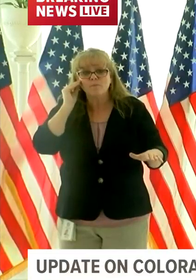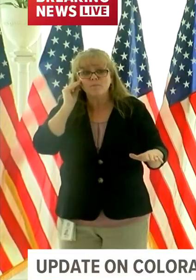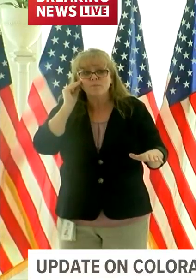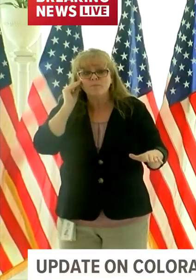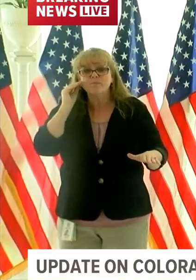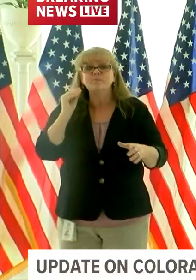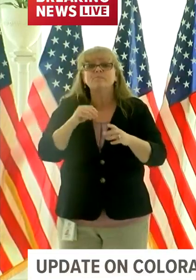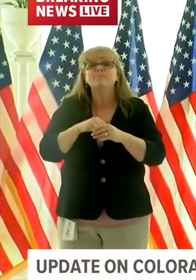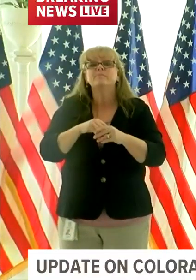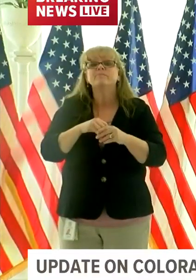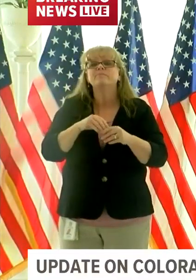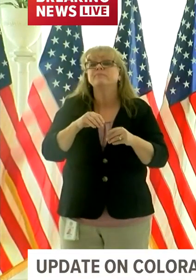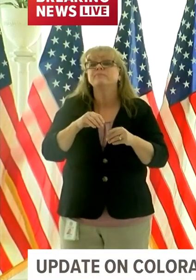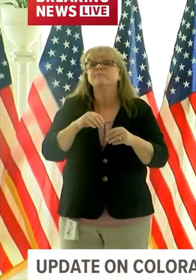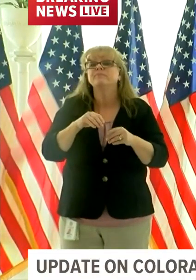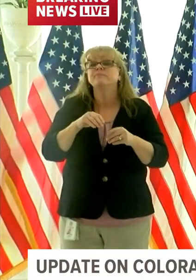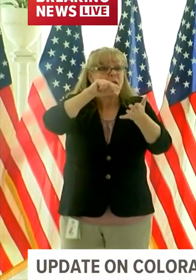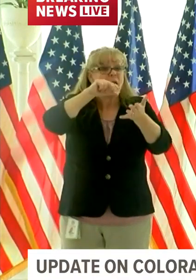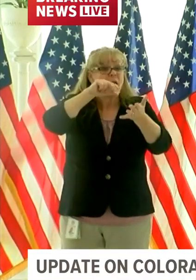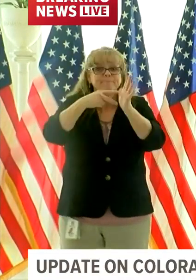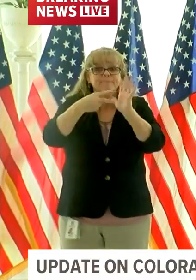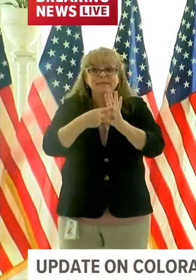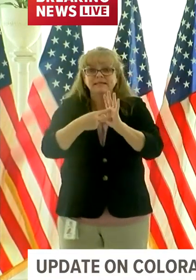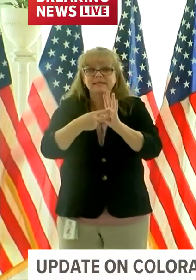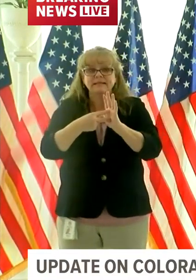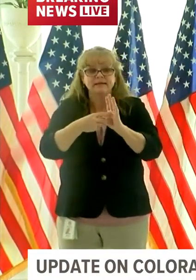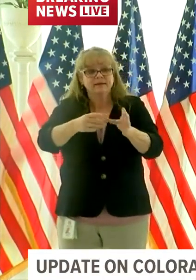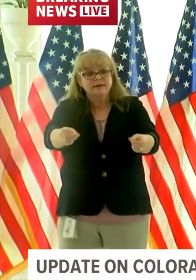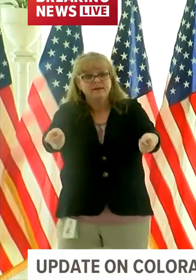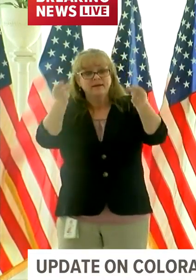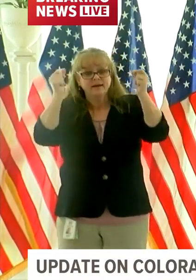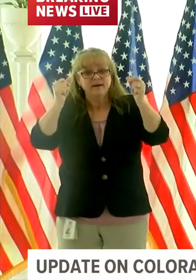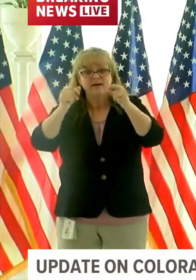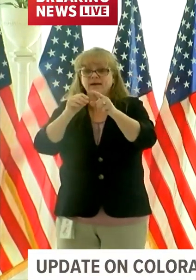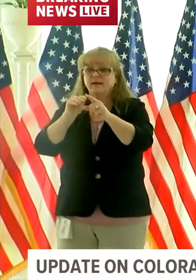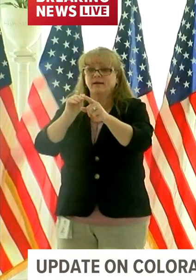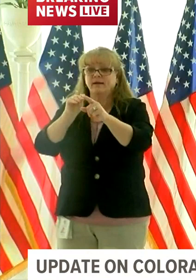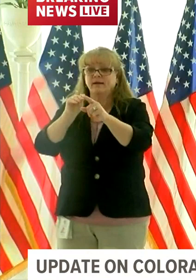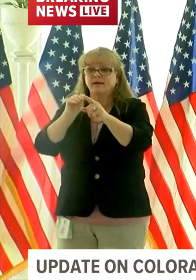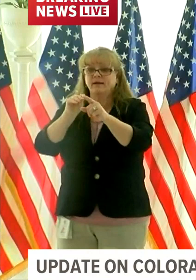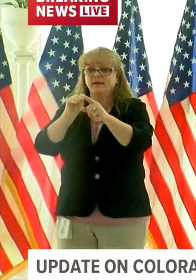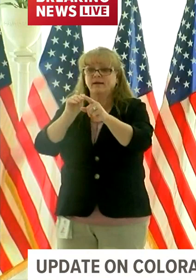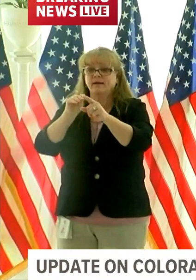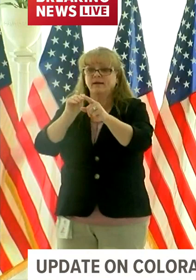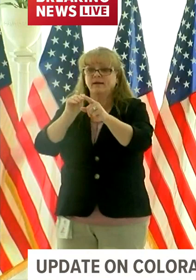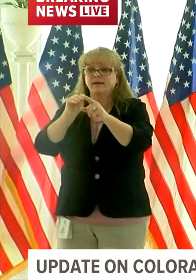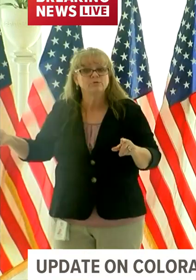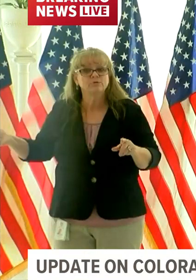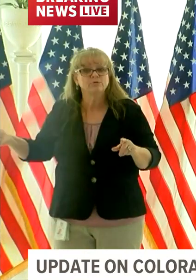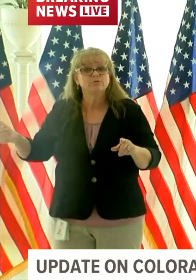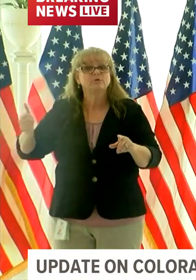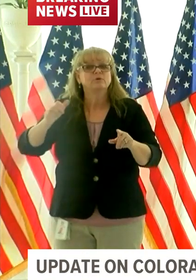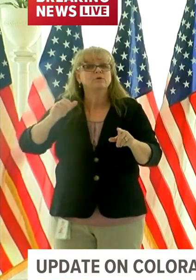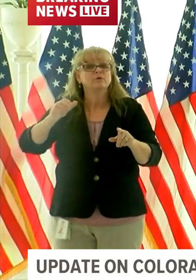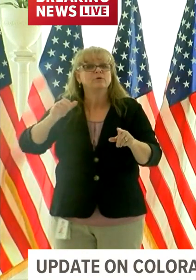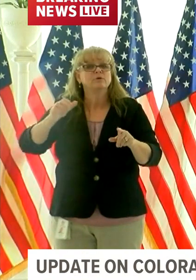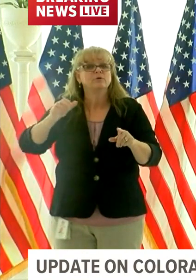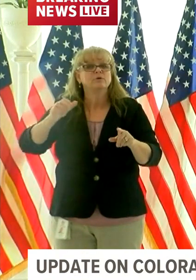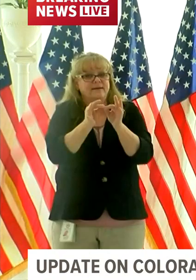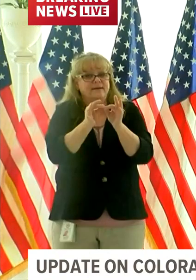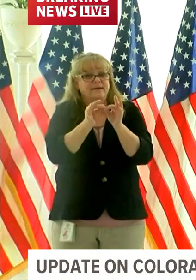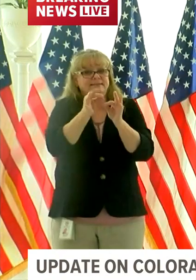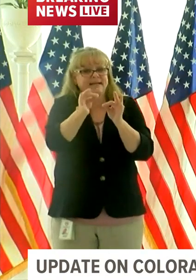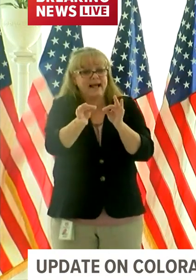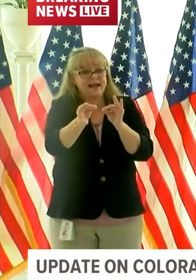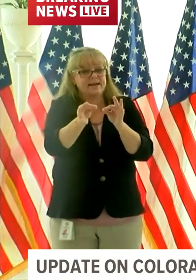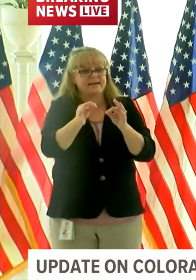day after, because it takes 4 or 5 days. It can even take longer to develop symptoms, but I think a good average that we understand we can work with is